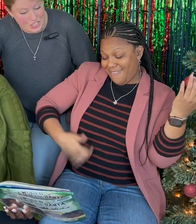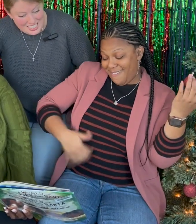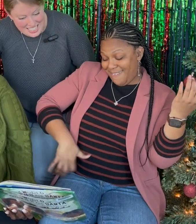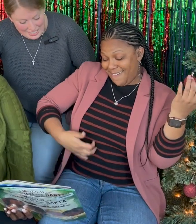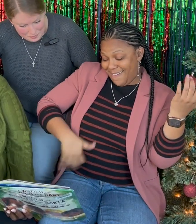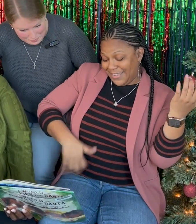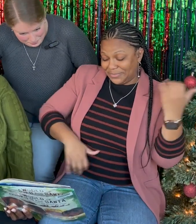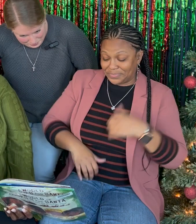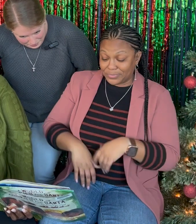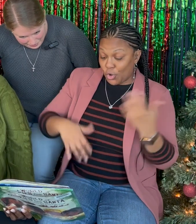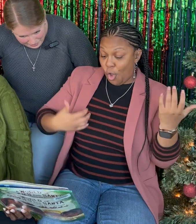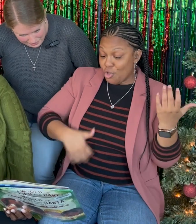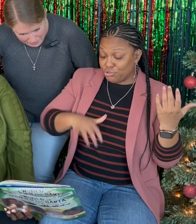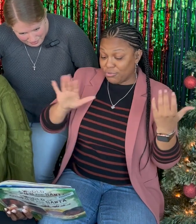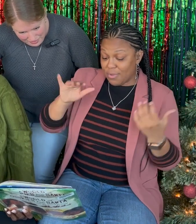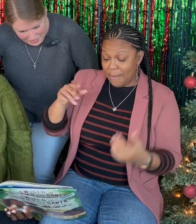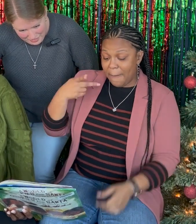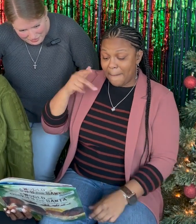Argentina.